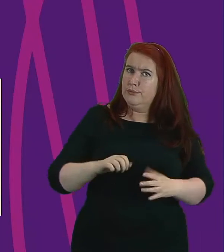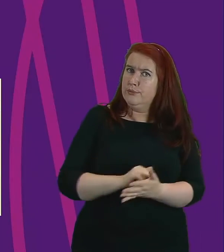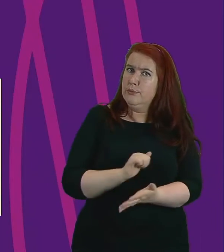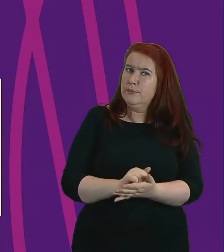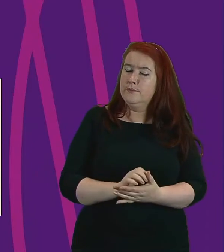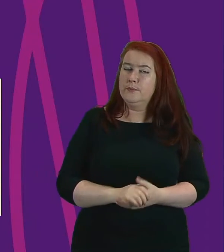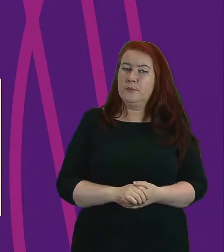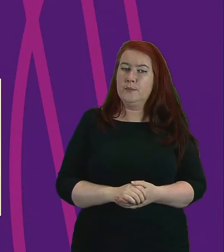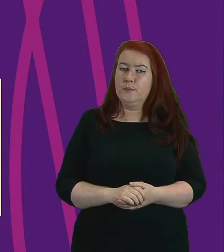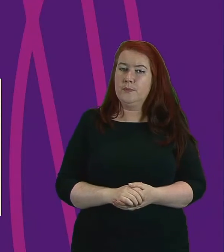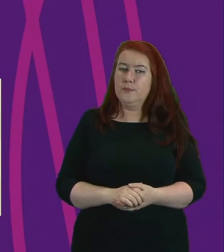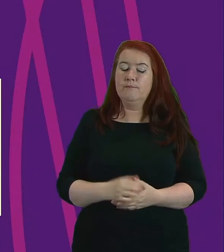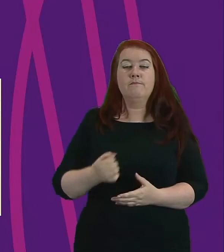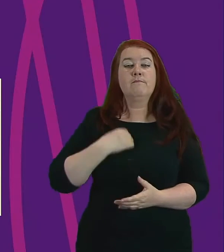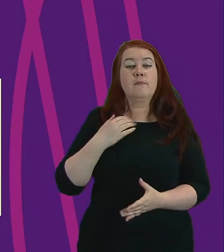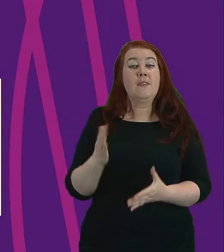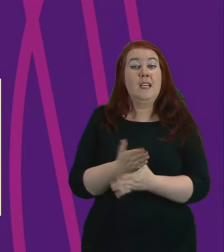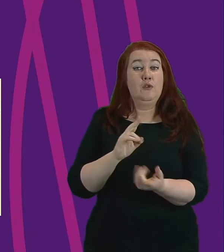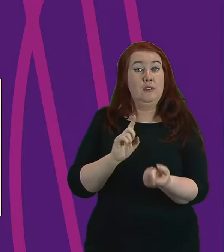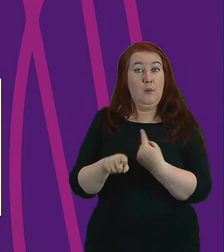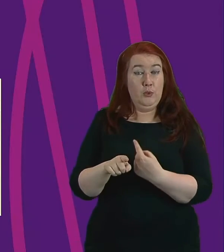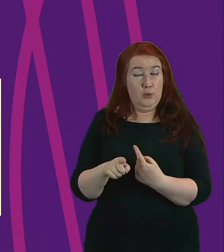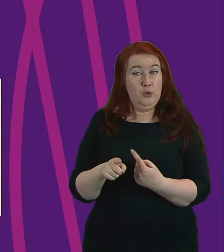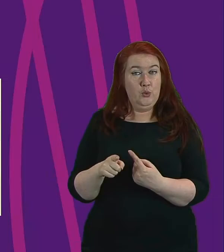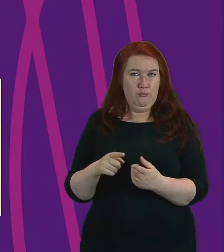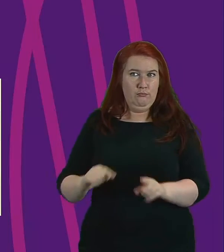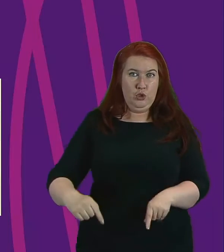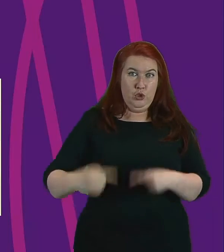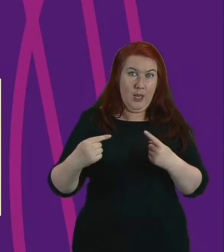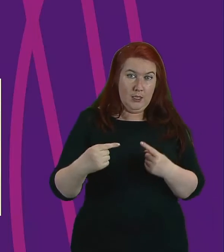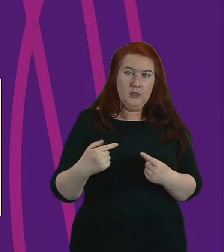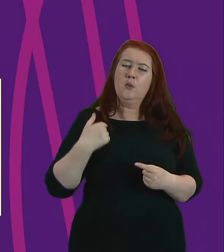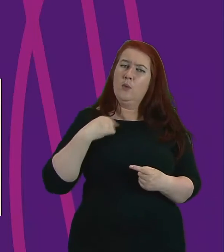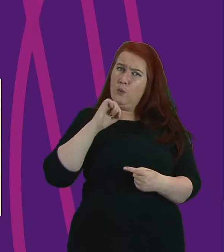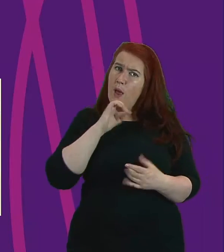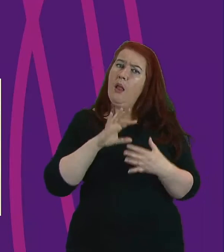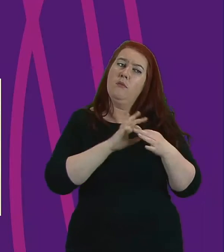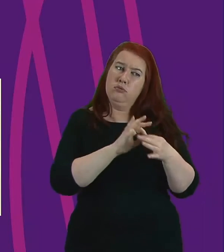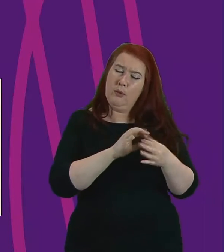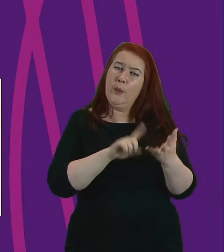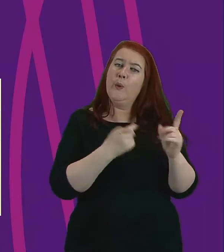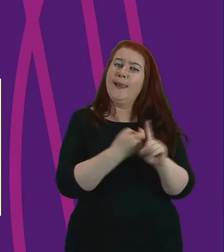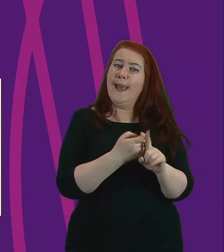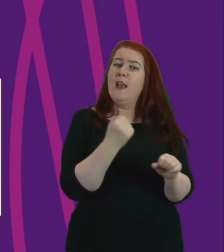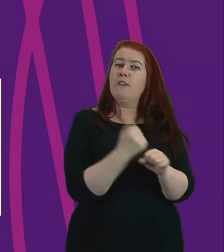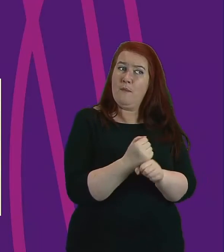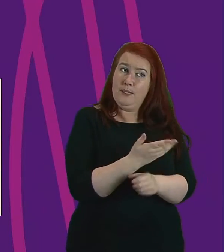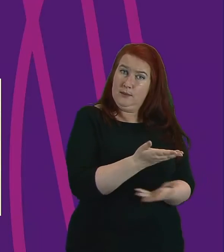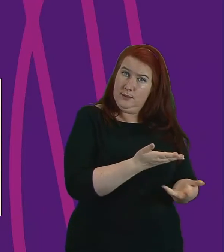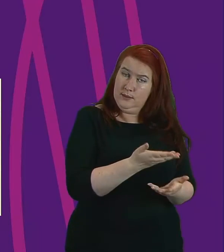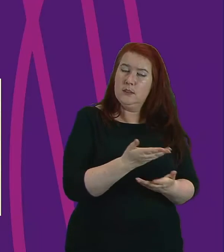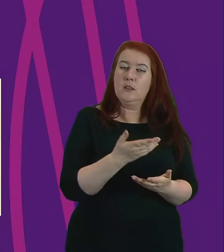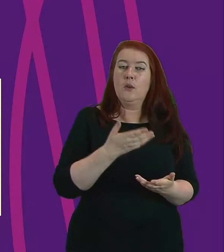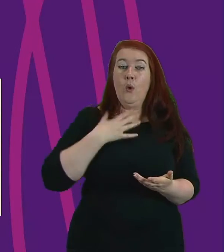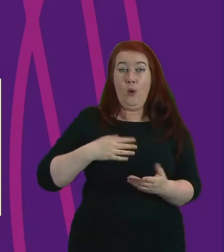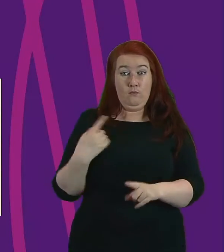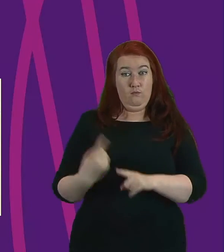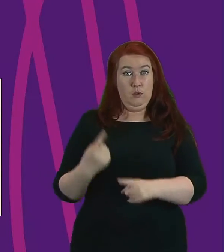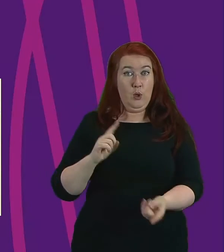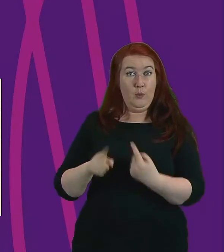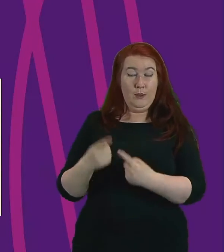our initial response to those challenges, in collaboration with the UK Government, was to respond quickly with a financial